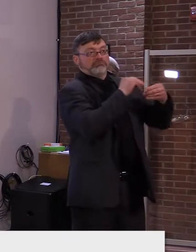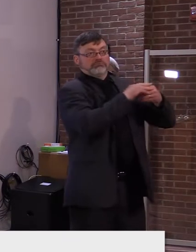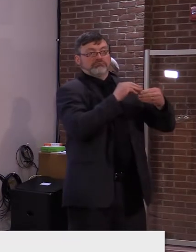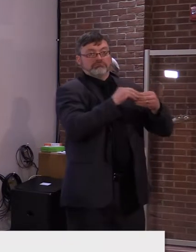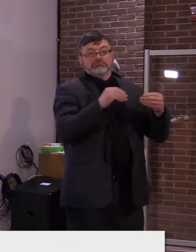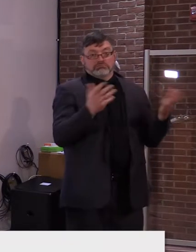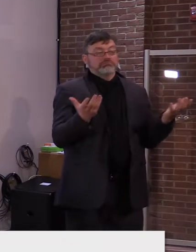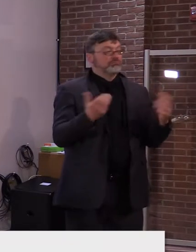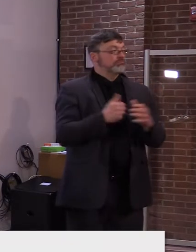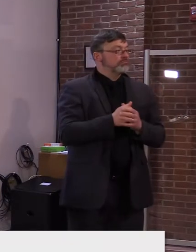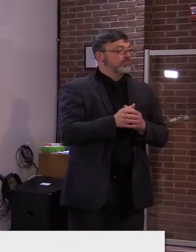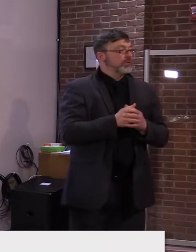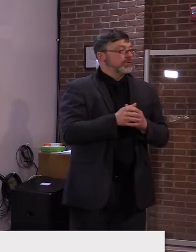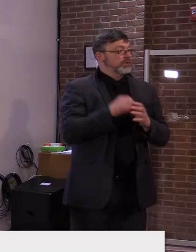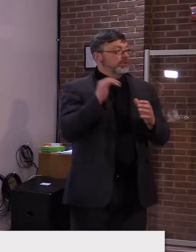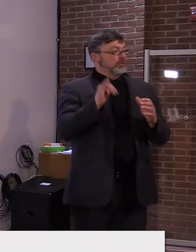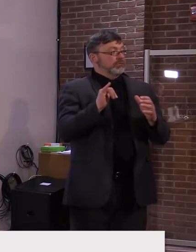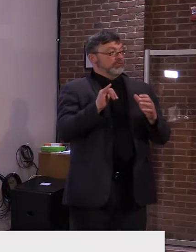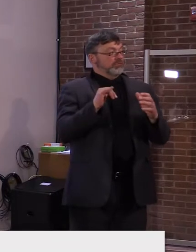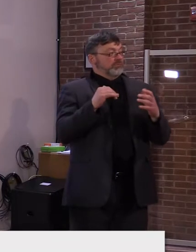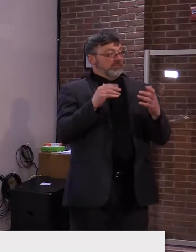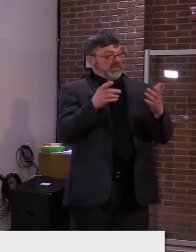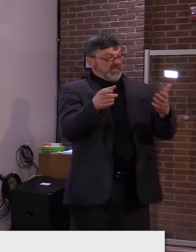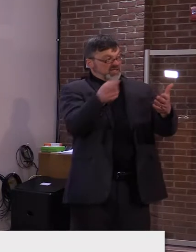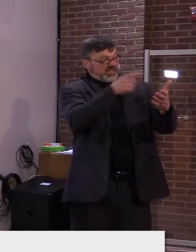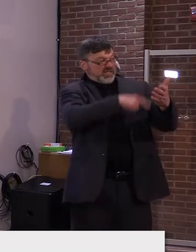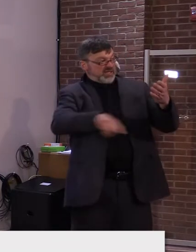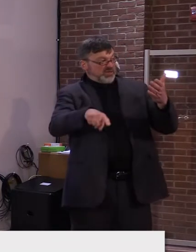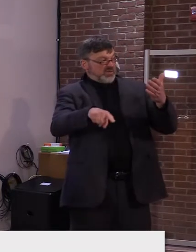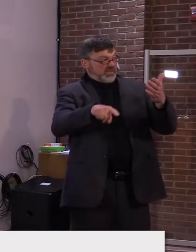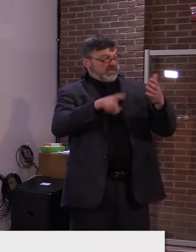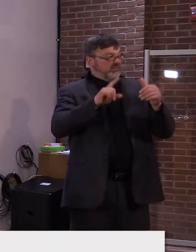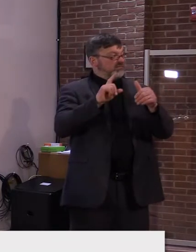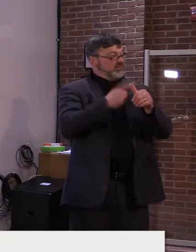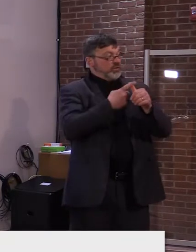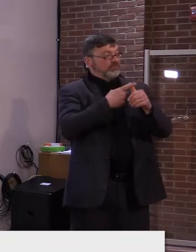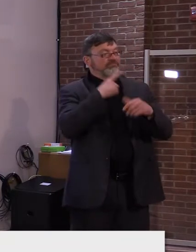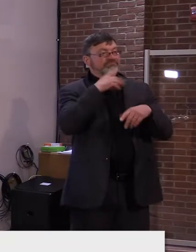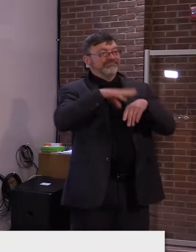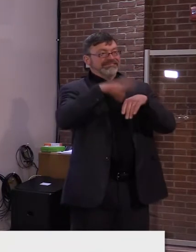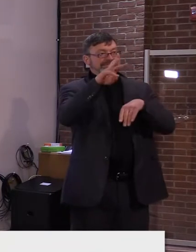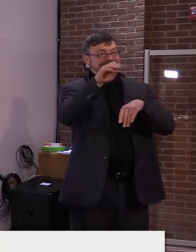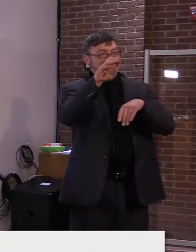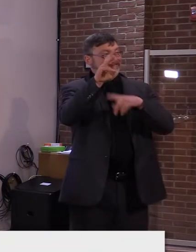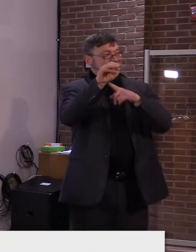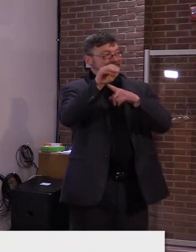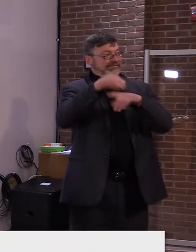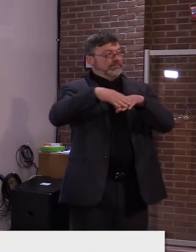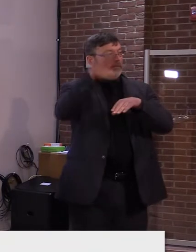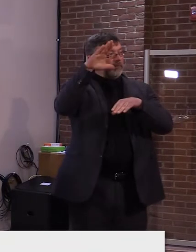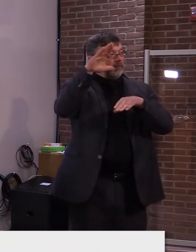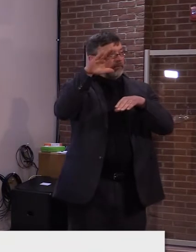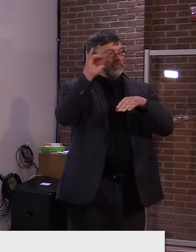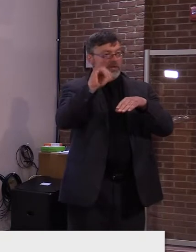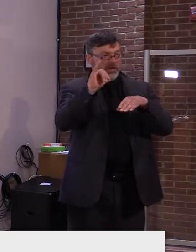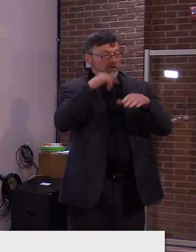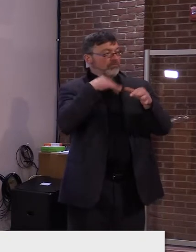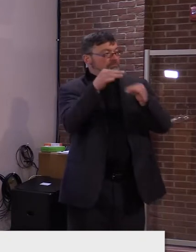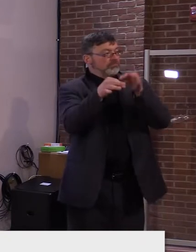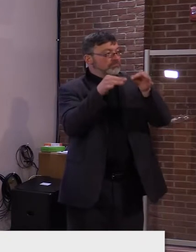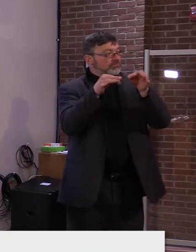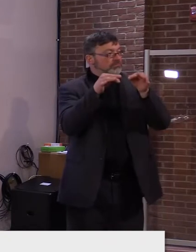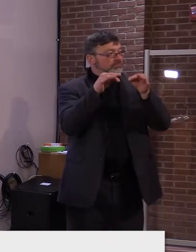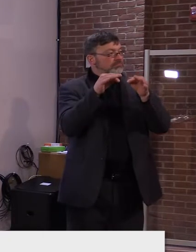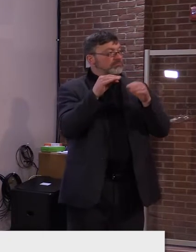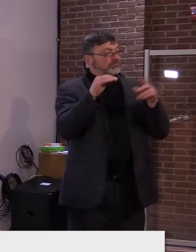that, I will provide an update on our vaccination program. As the governor had mentioned, starting next week,